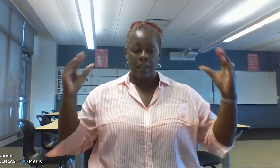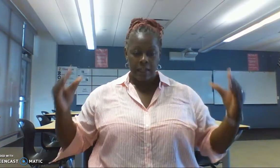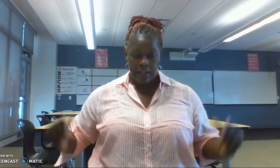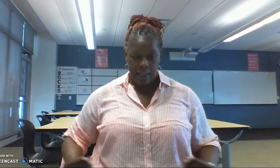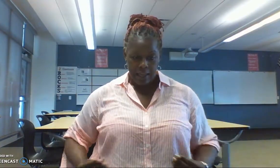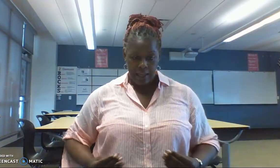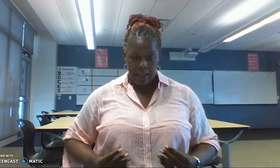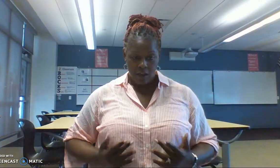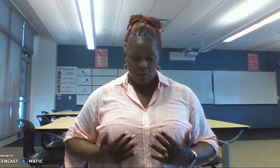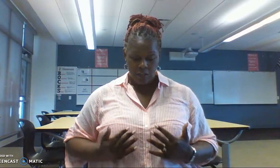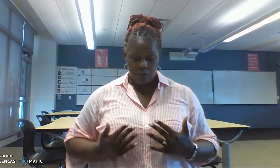Let our